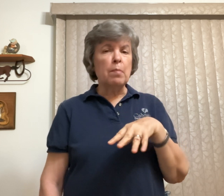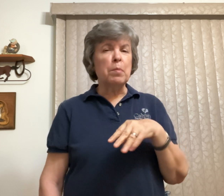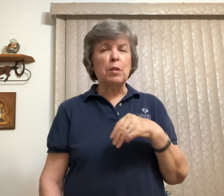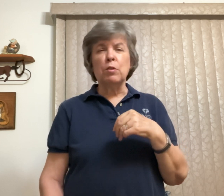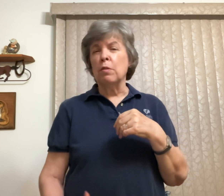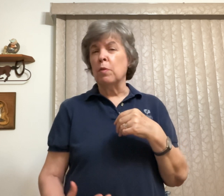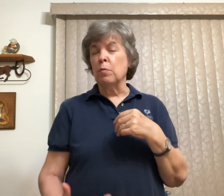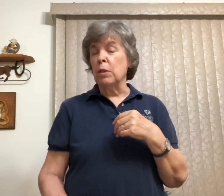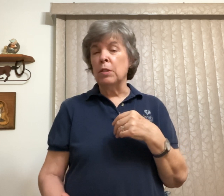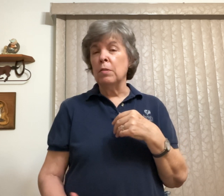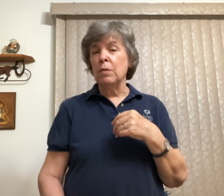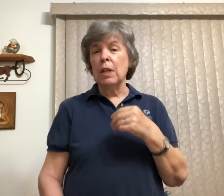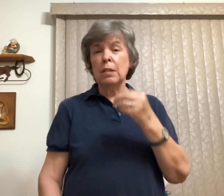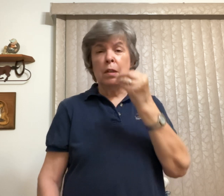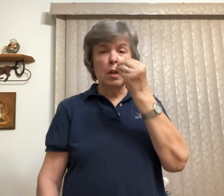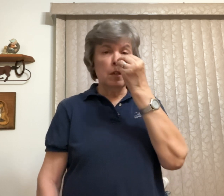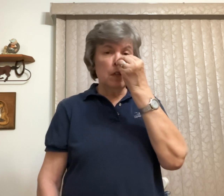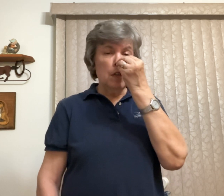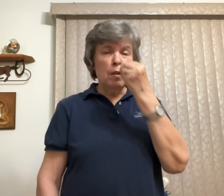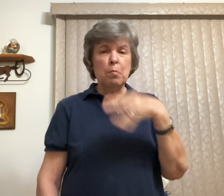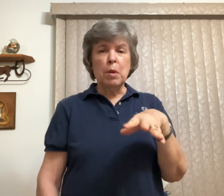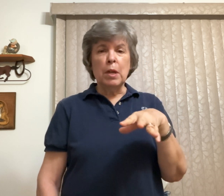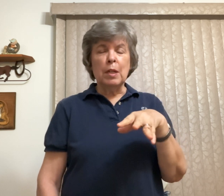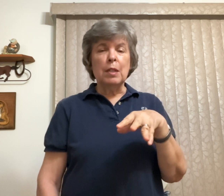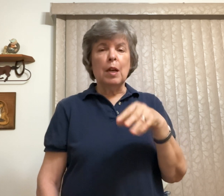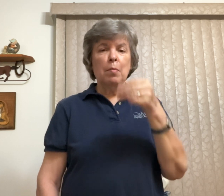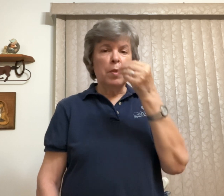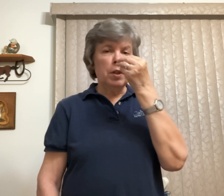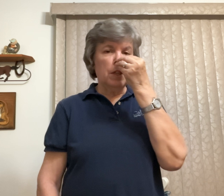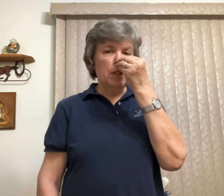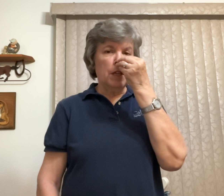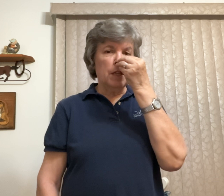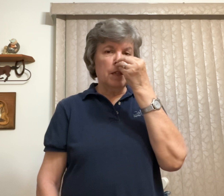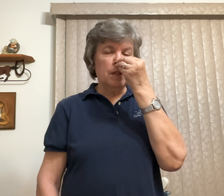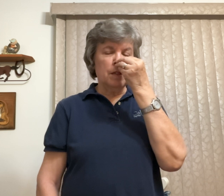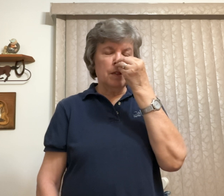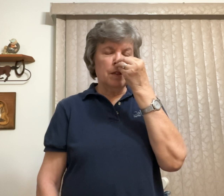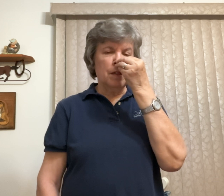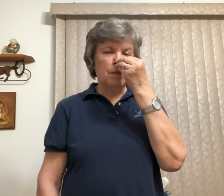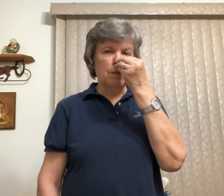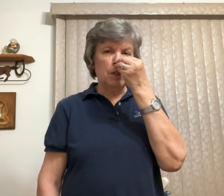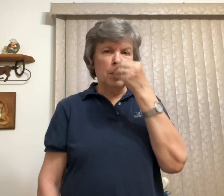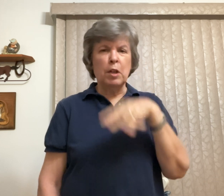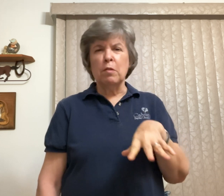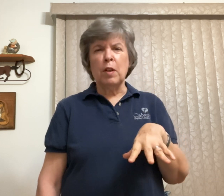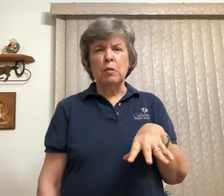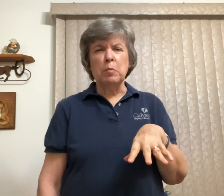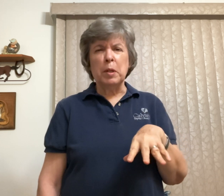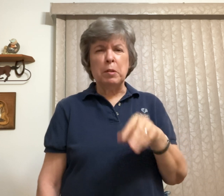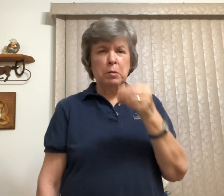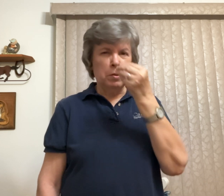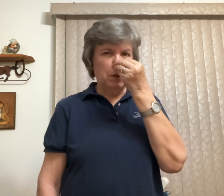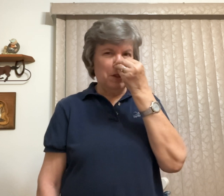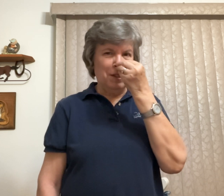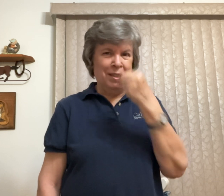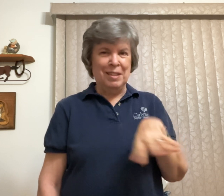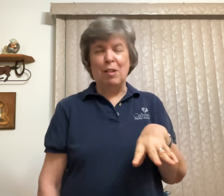not sure of the reason for that sign, but I'm thinking like, I don't really care if I lose my nose. So